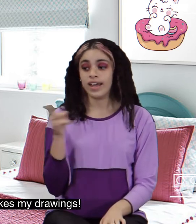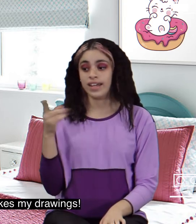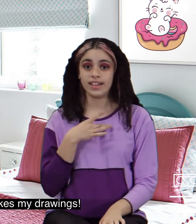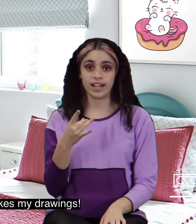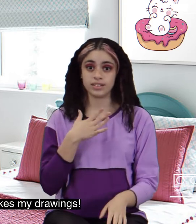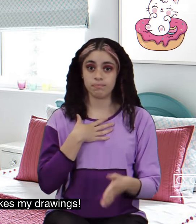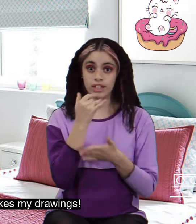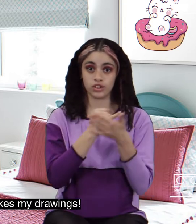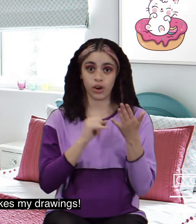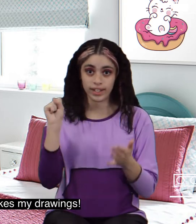he likes my choice